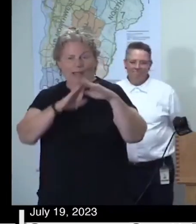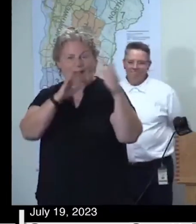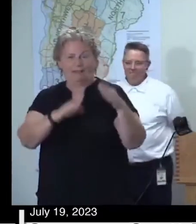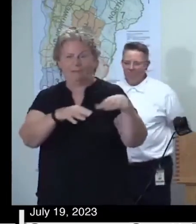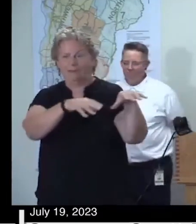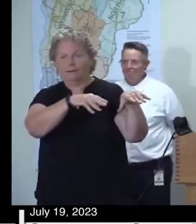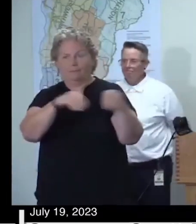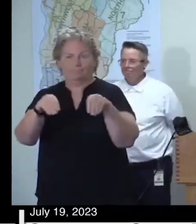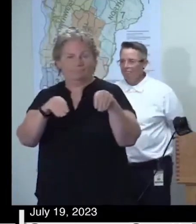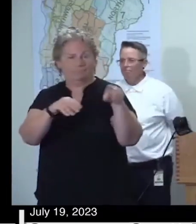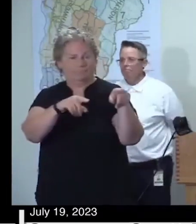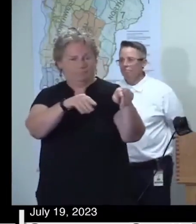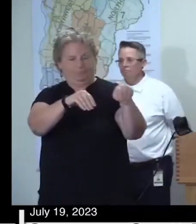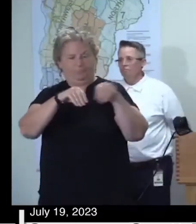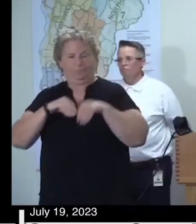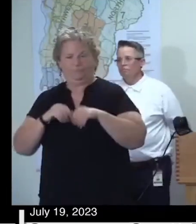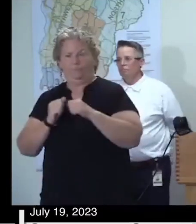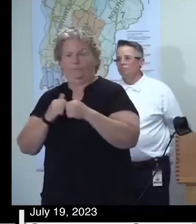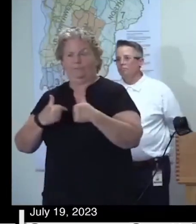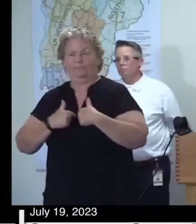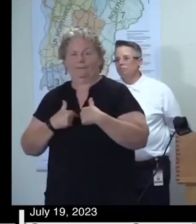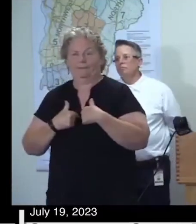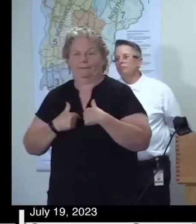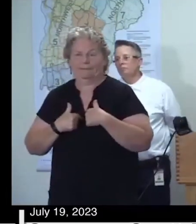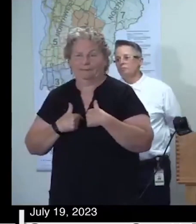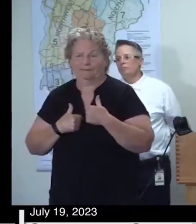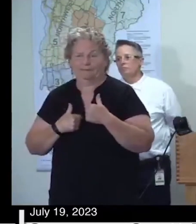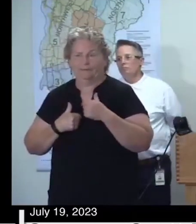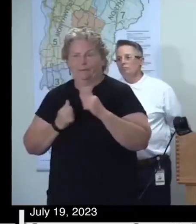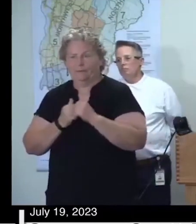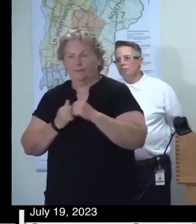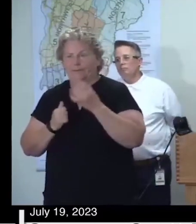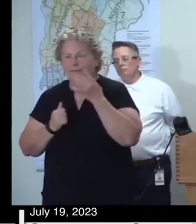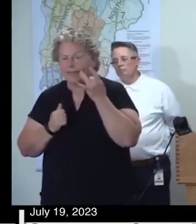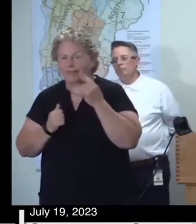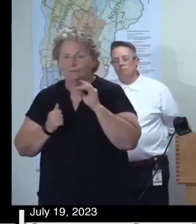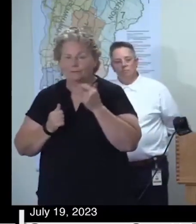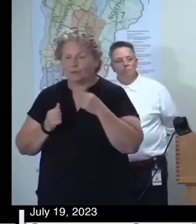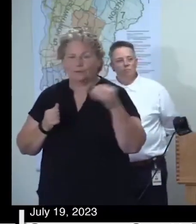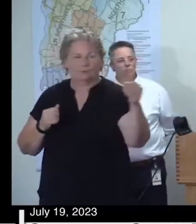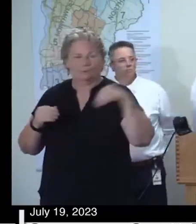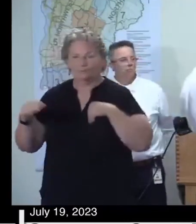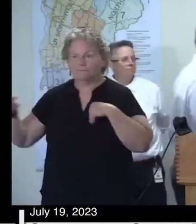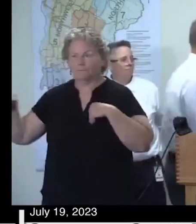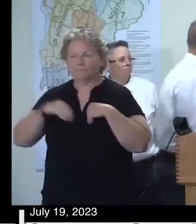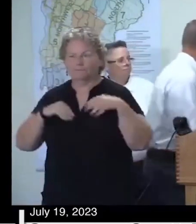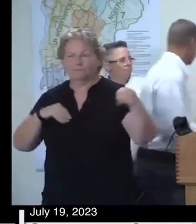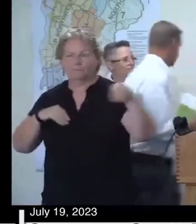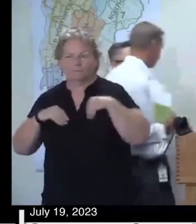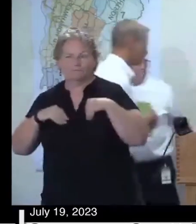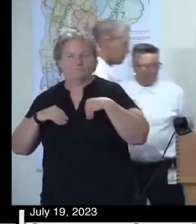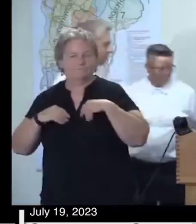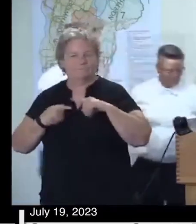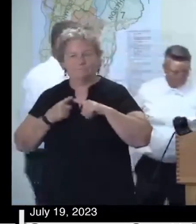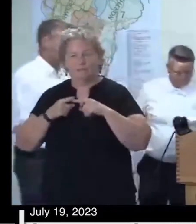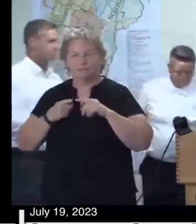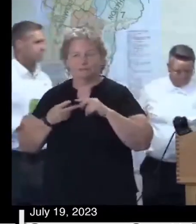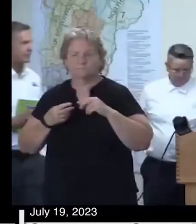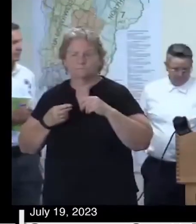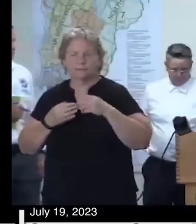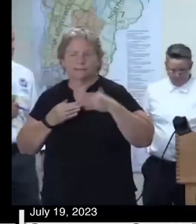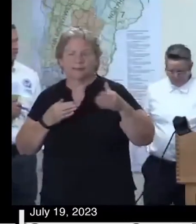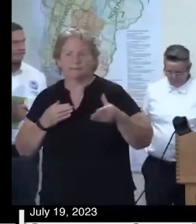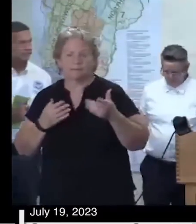wouldn't focus on the shelter numbers, to focus on the displaced. A lot of people living with relatives. Thank you, sir. Yeah, I think